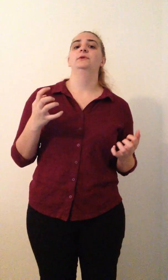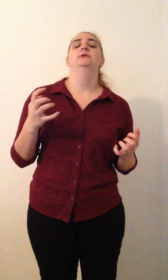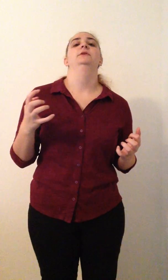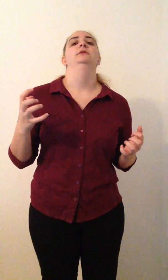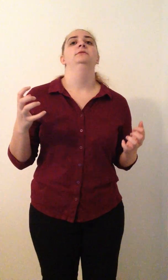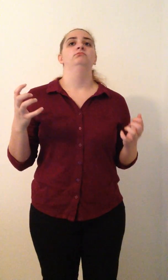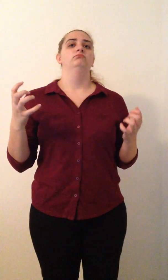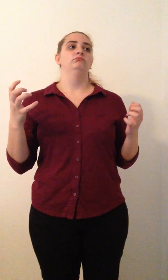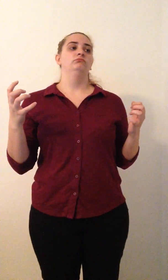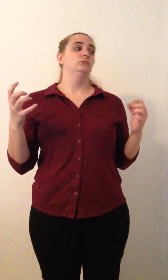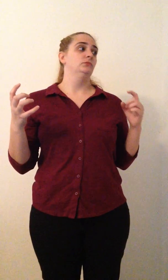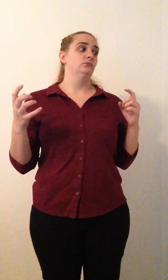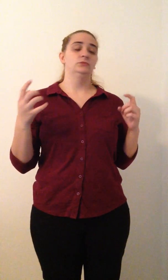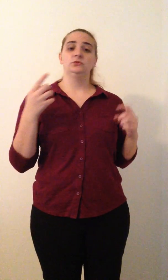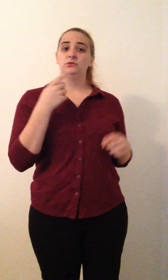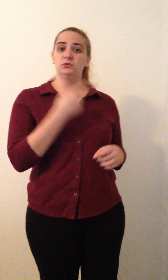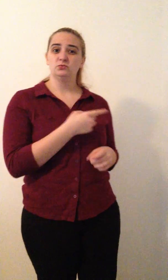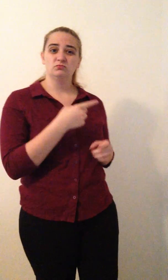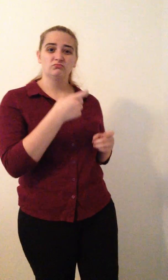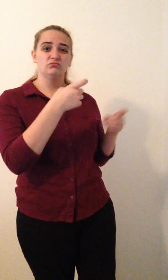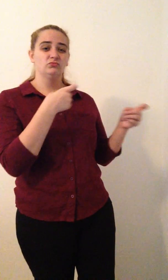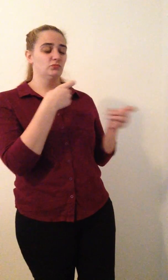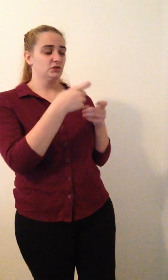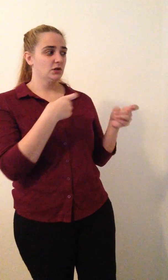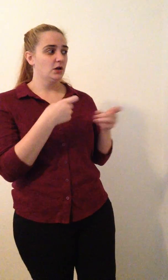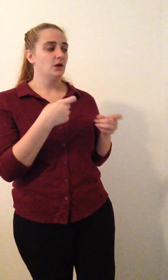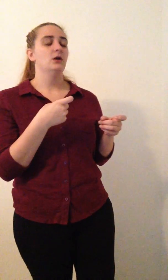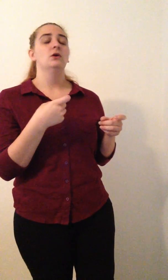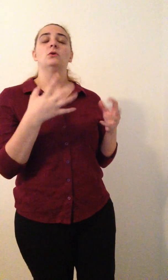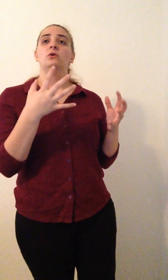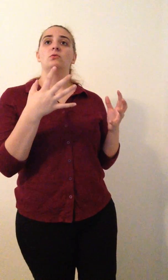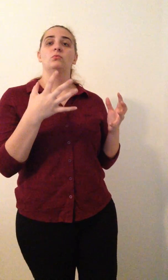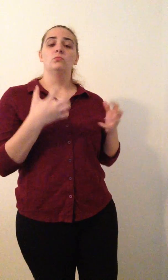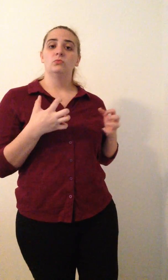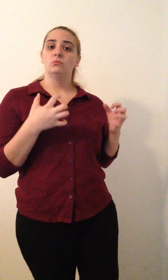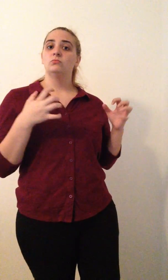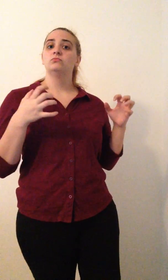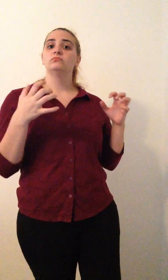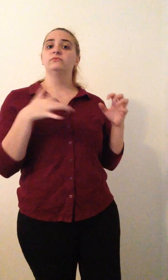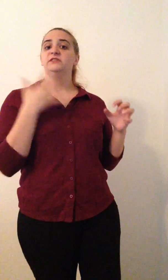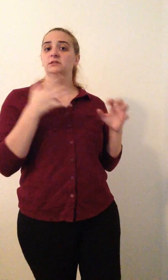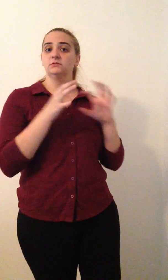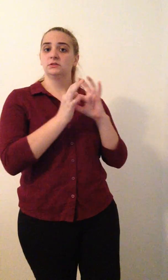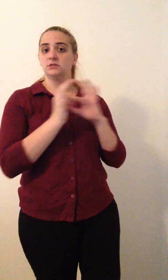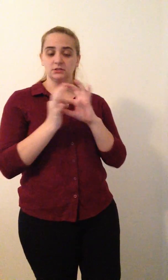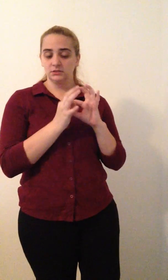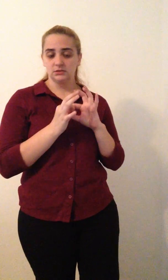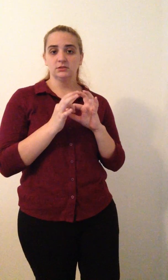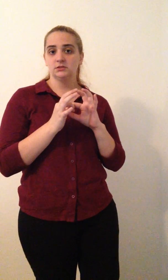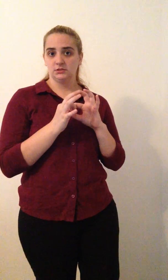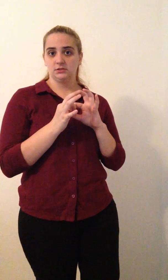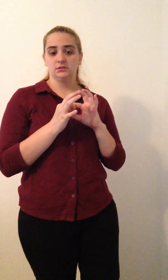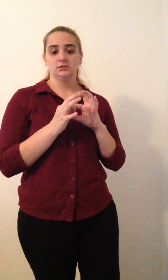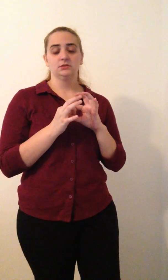It's essentially, I feel disconnected, I'm terrified, and I'm going to do anything that I can